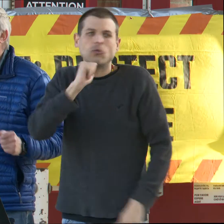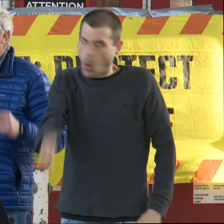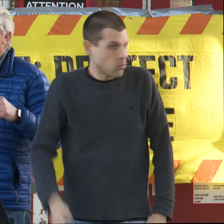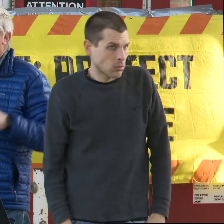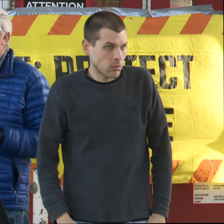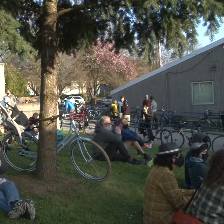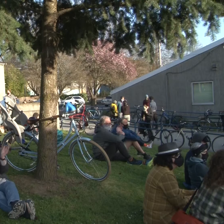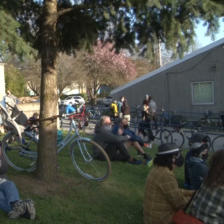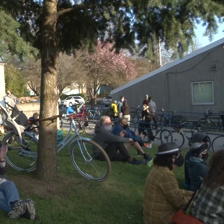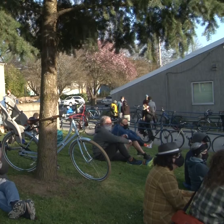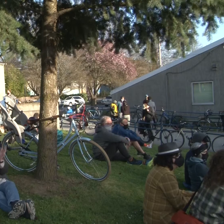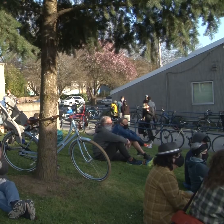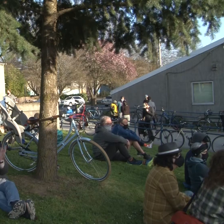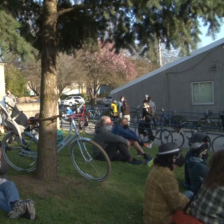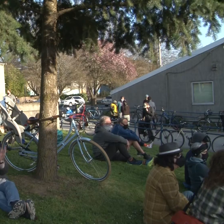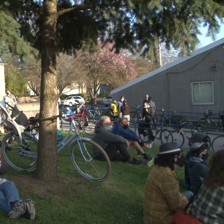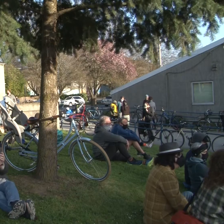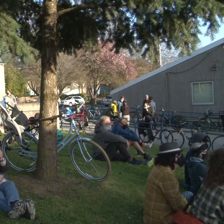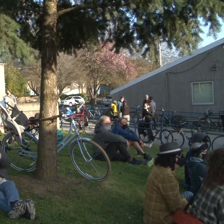liars.